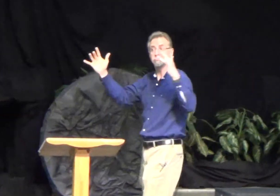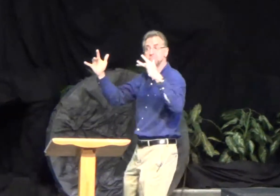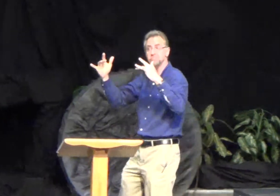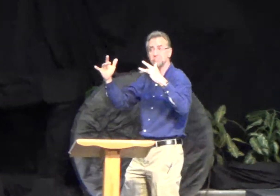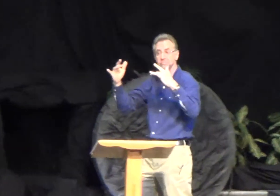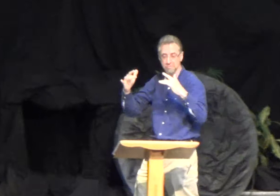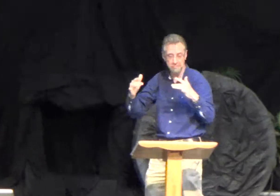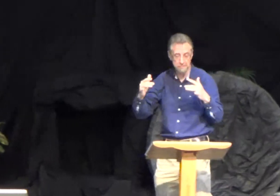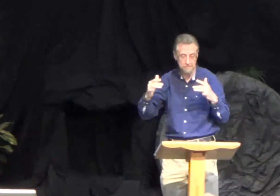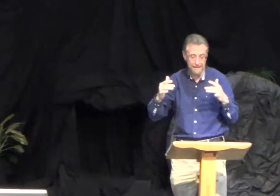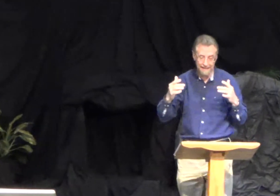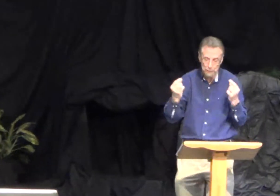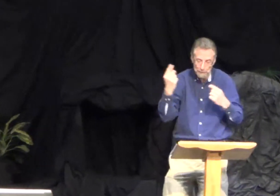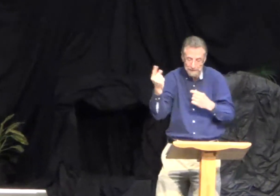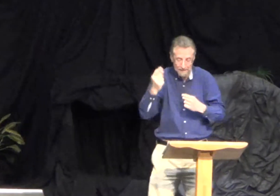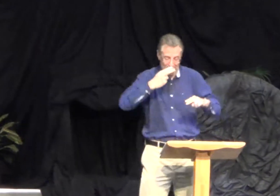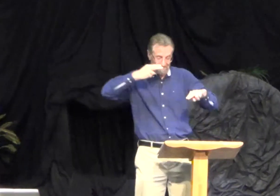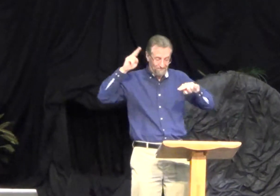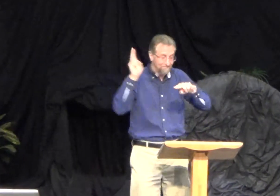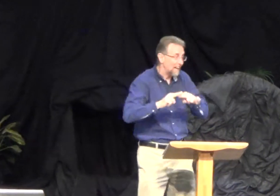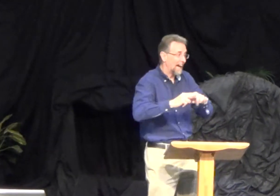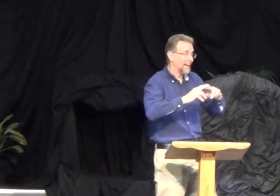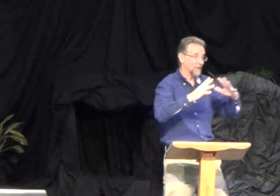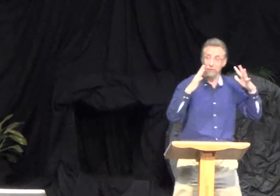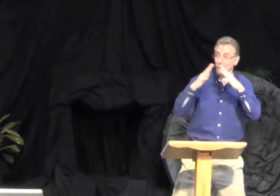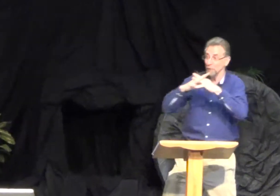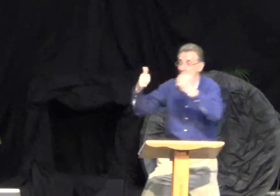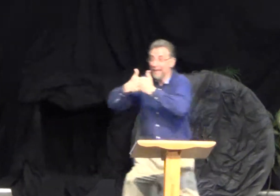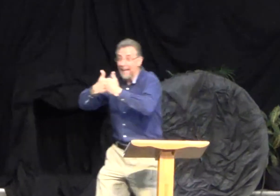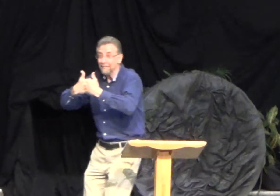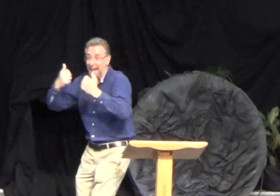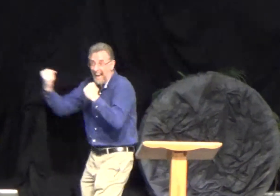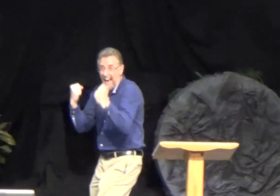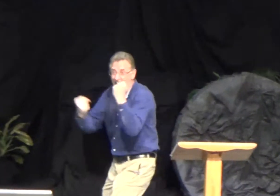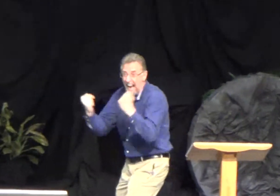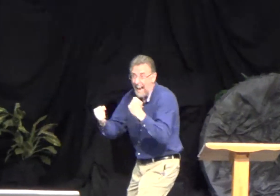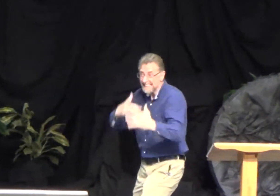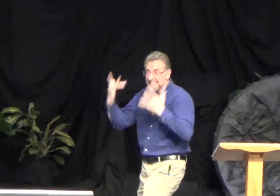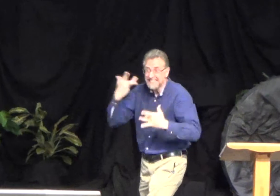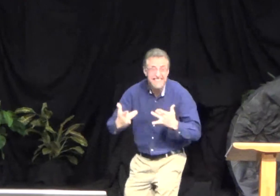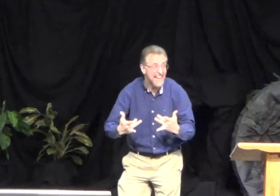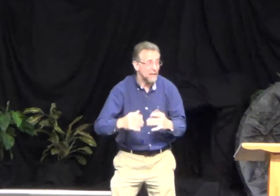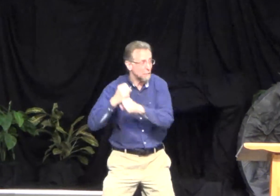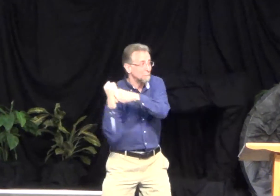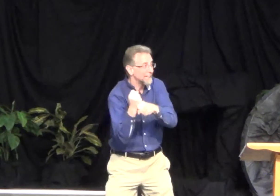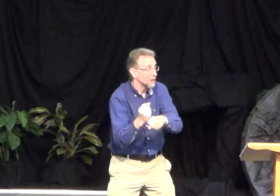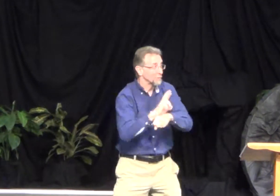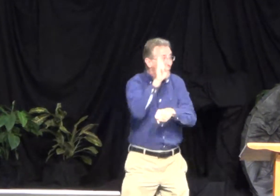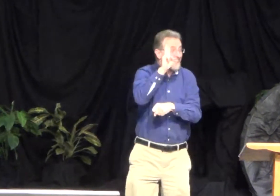Maybe coming together just to do something fun. Maybe a football game. All excited about that.